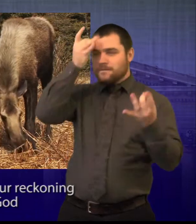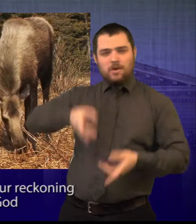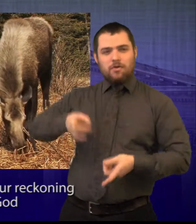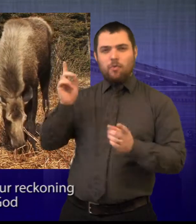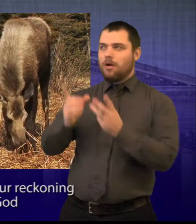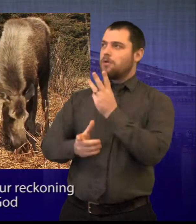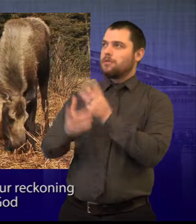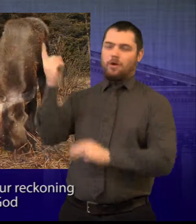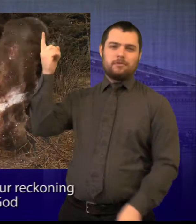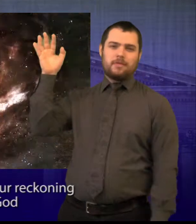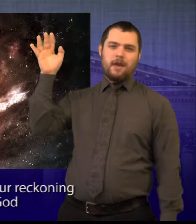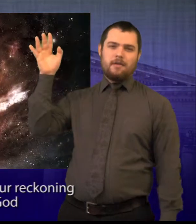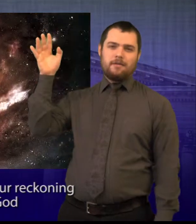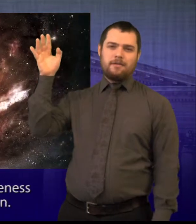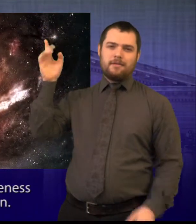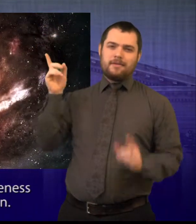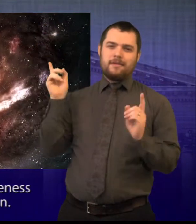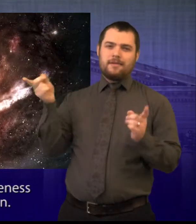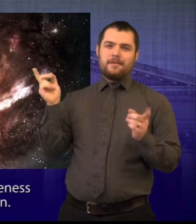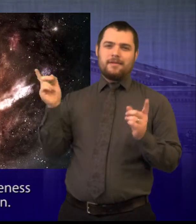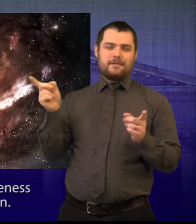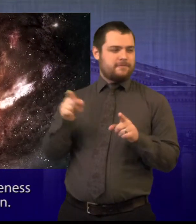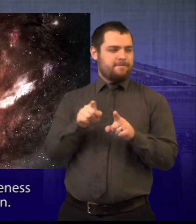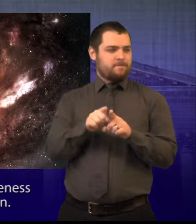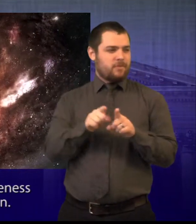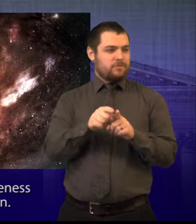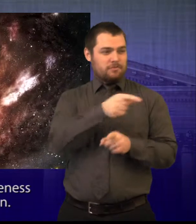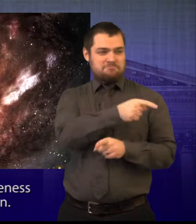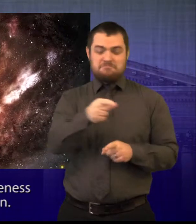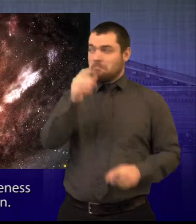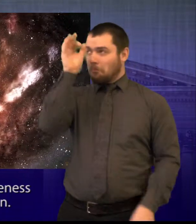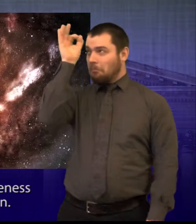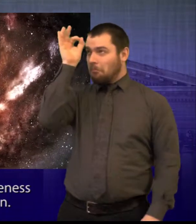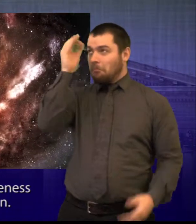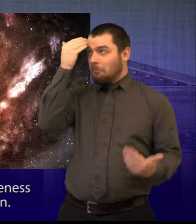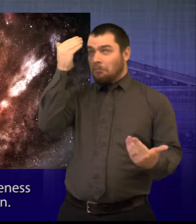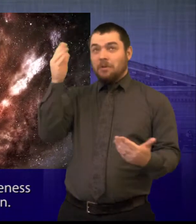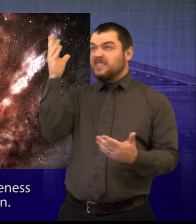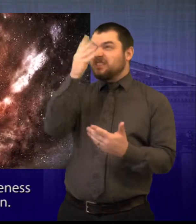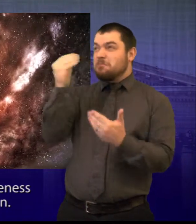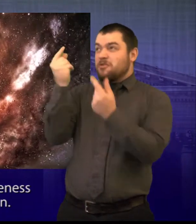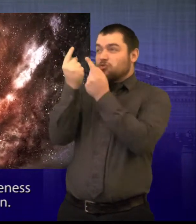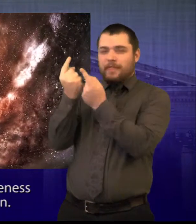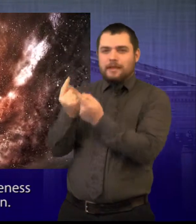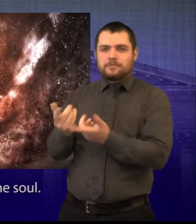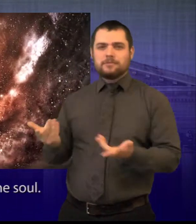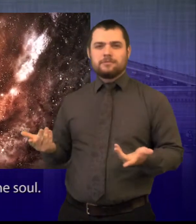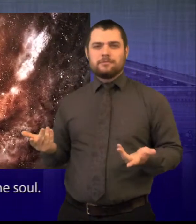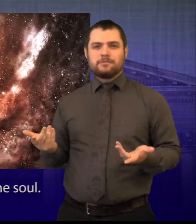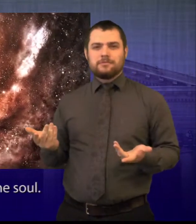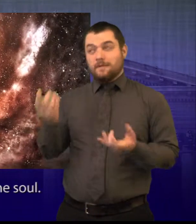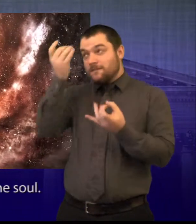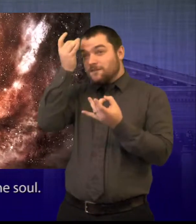the existence of a real God, and we have lost all awareness of a spiritual dimension. We